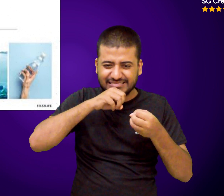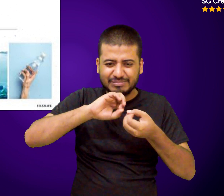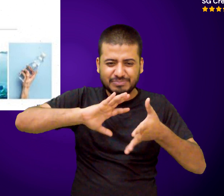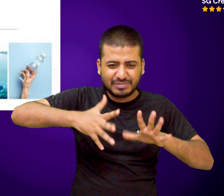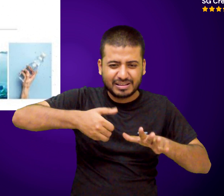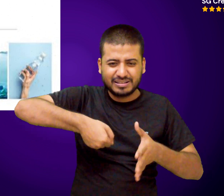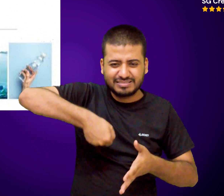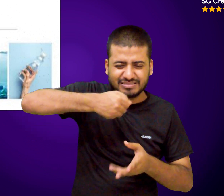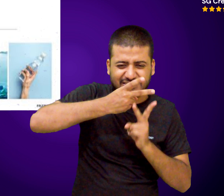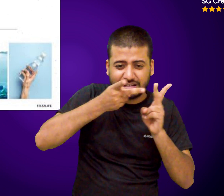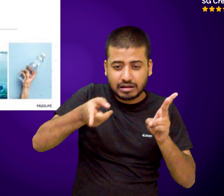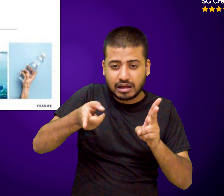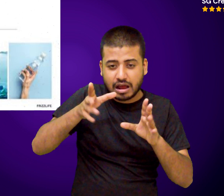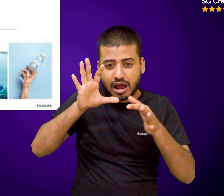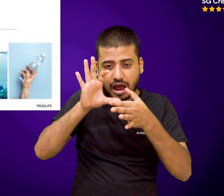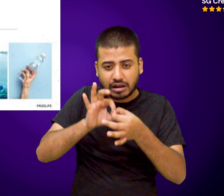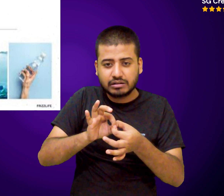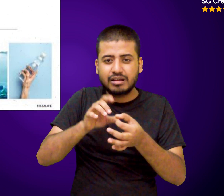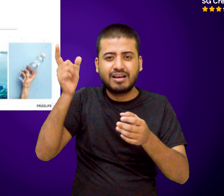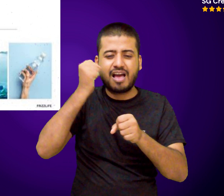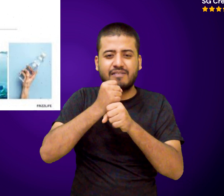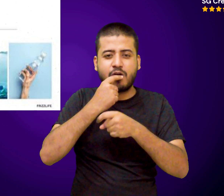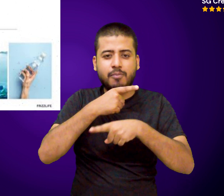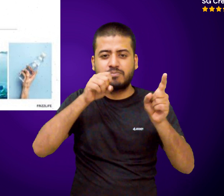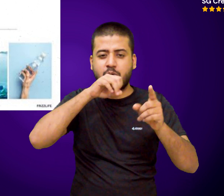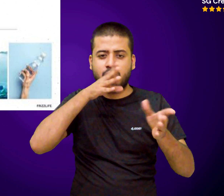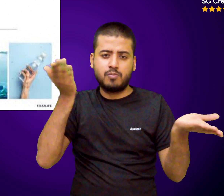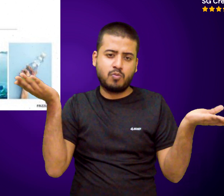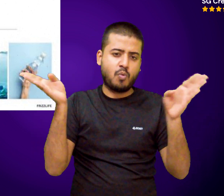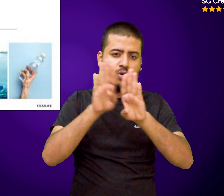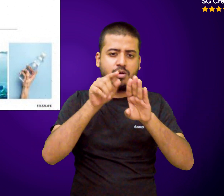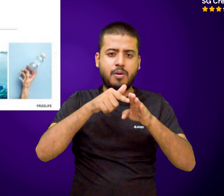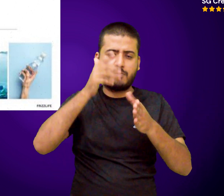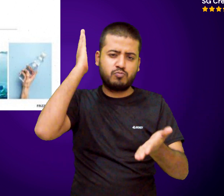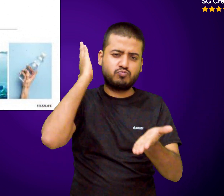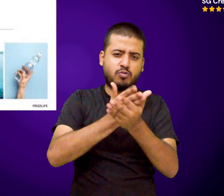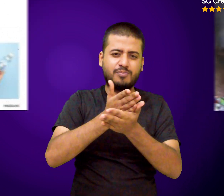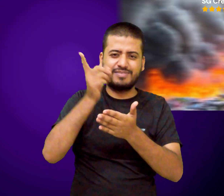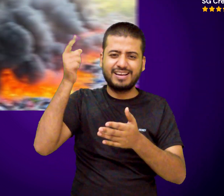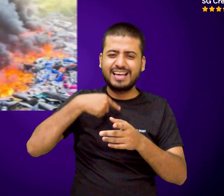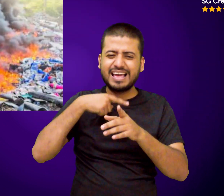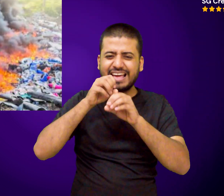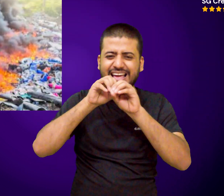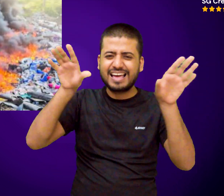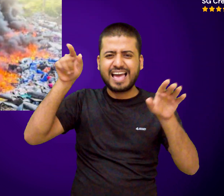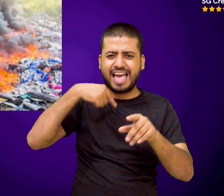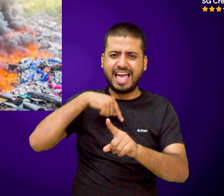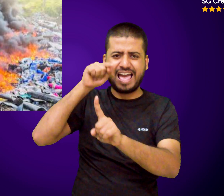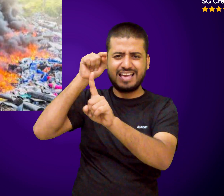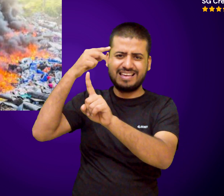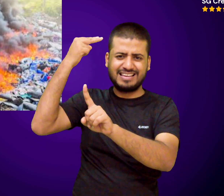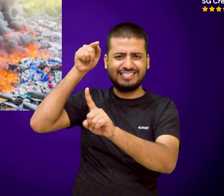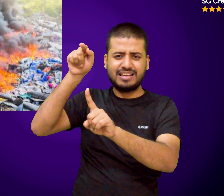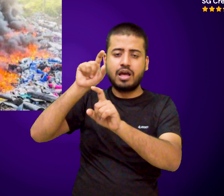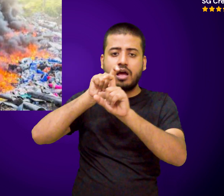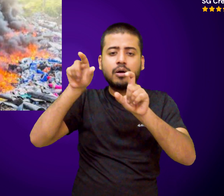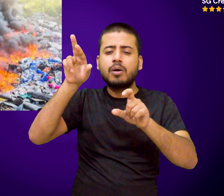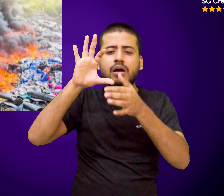been associated with some health benefits. For example, it may reduce the risk of heart disease, improve cholesterol